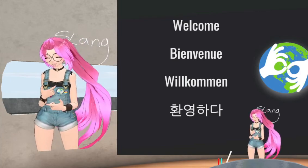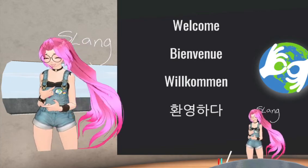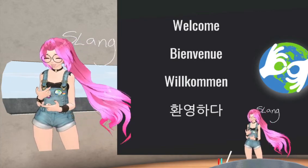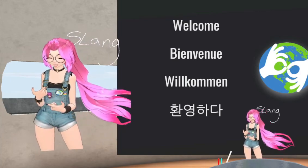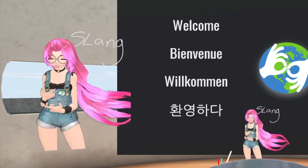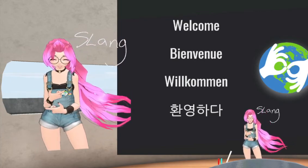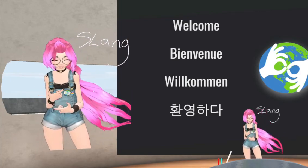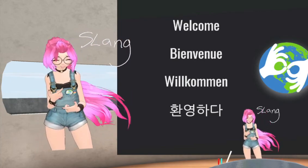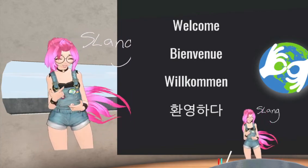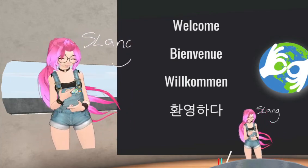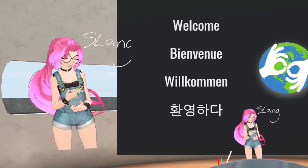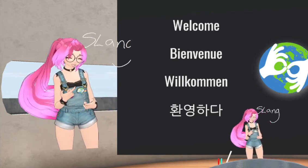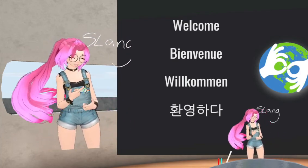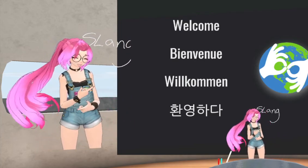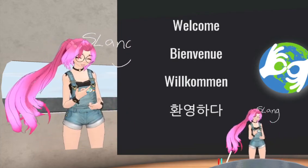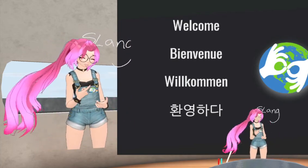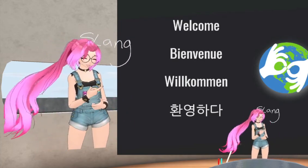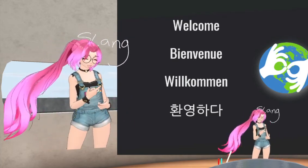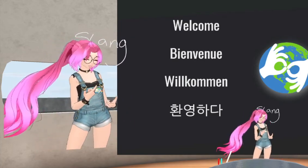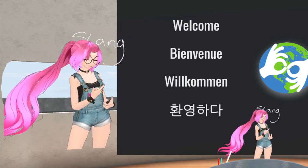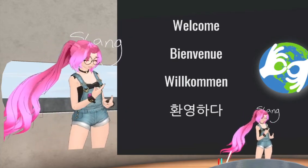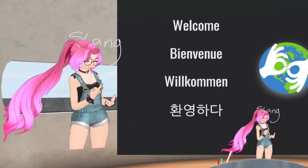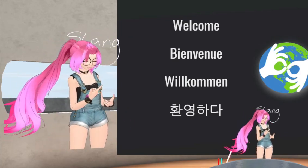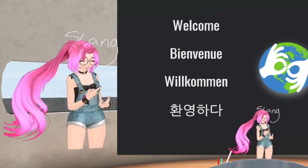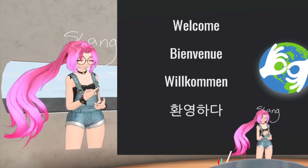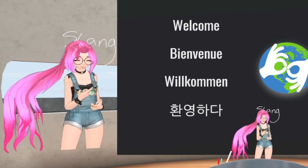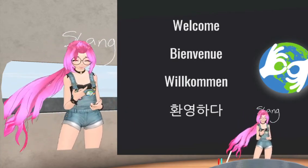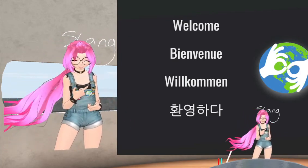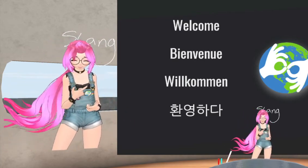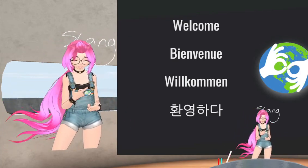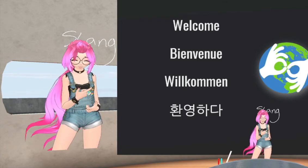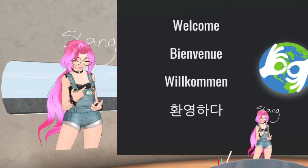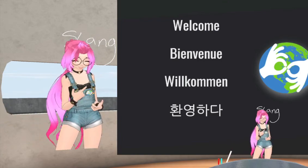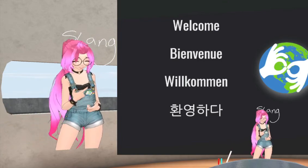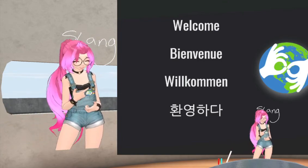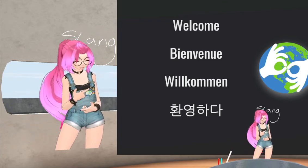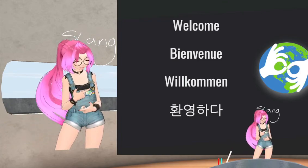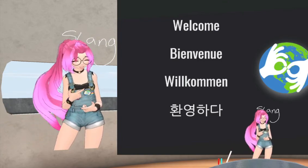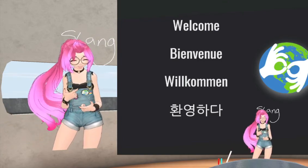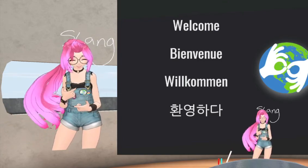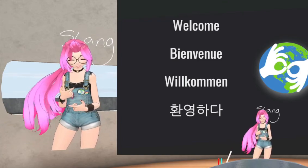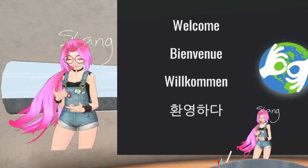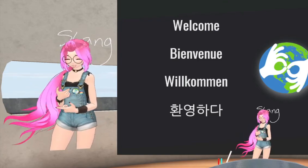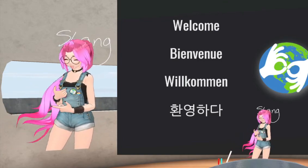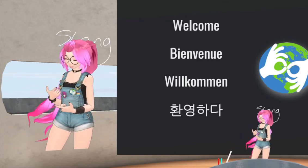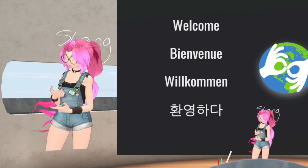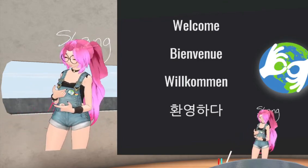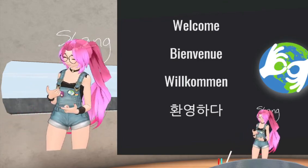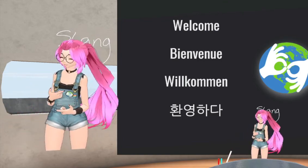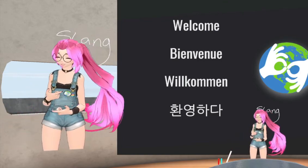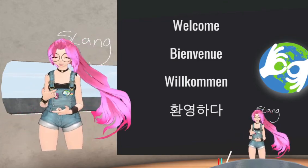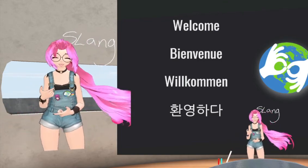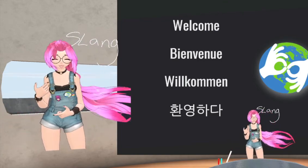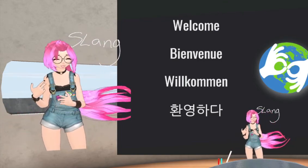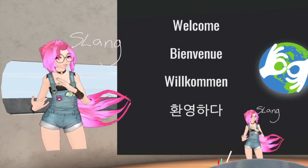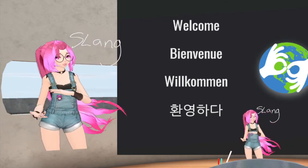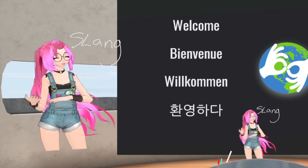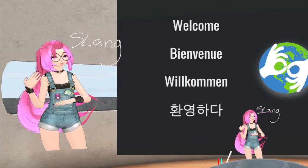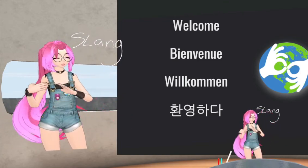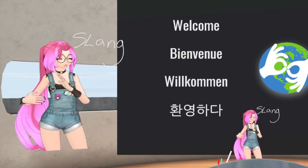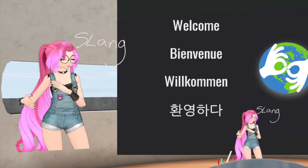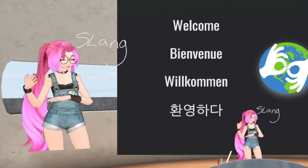Kind of along that vein, I'll give you a kind of hint. I kind of almost said it when I was explaining this one. Here's the last one, unless somebody wants to give me